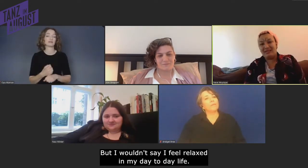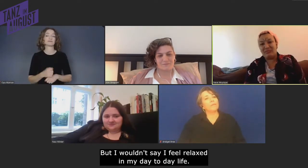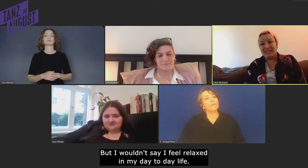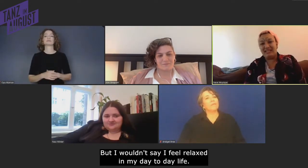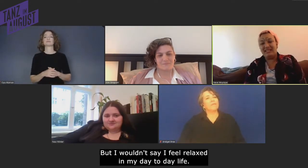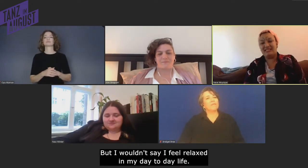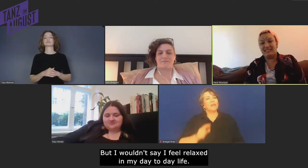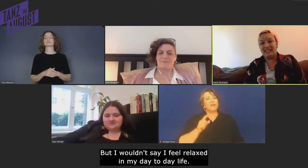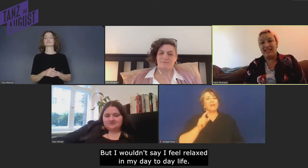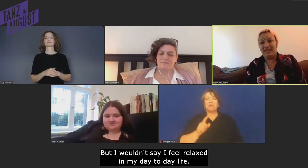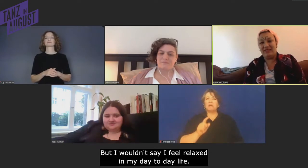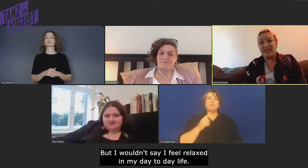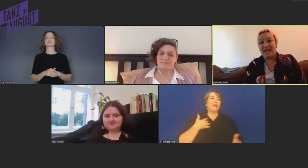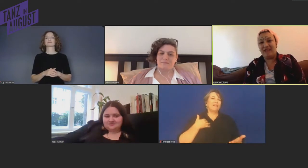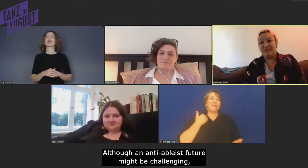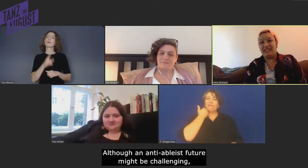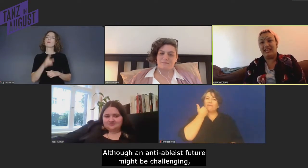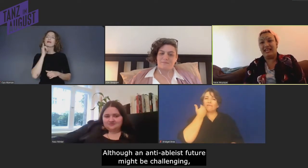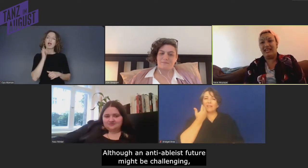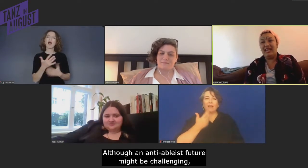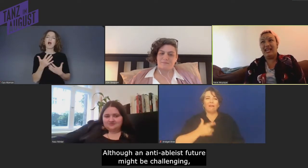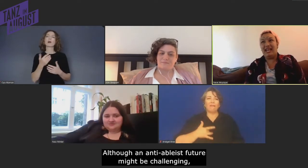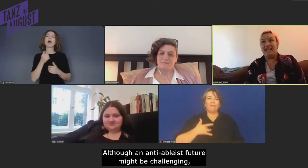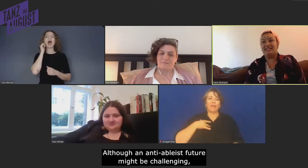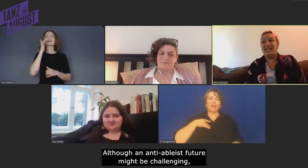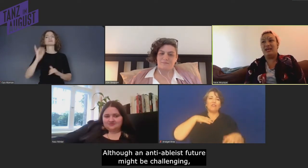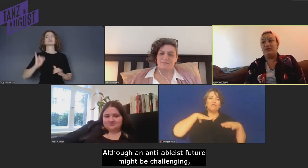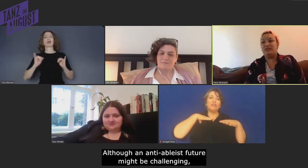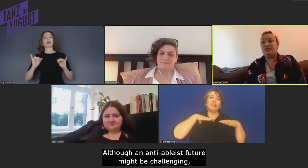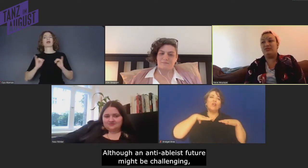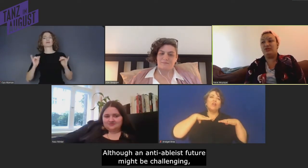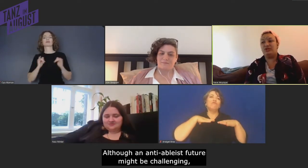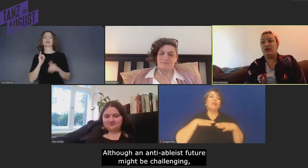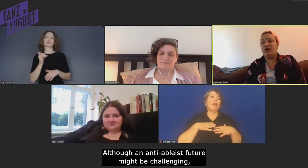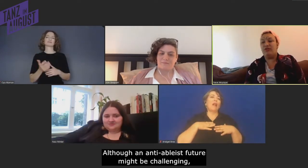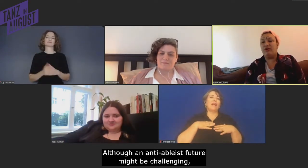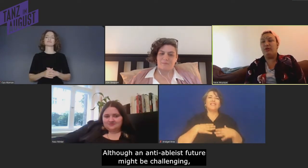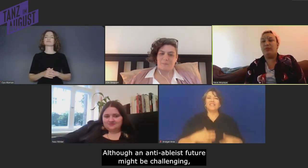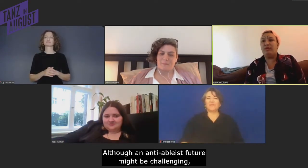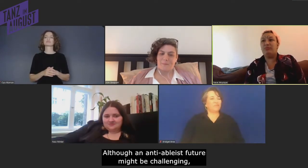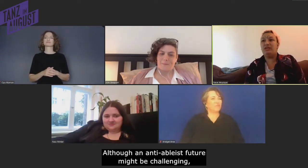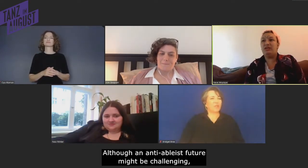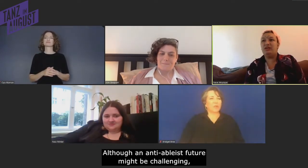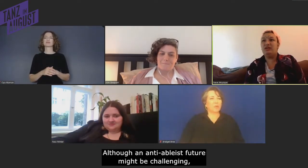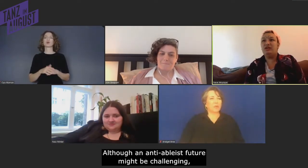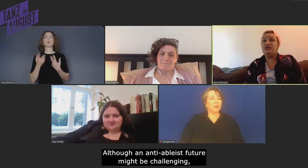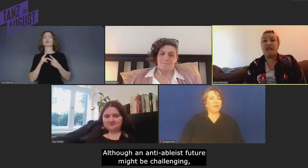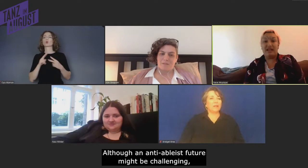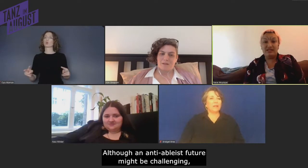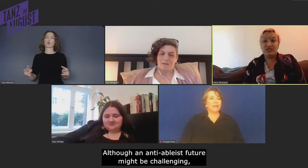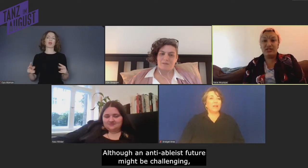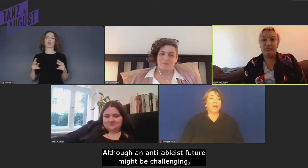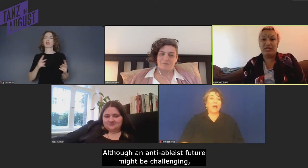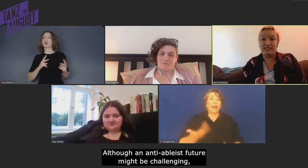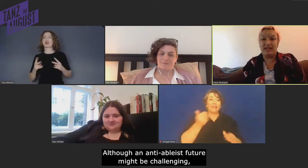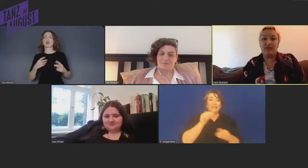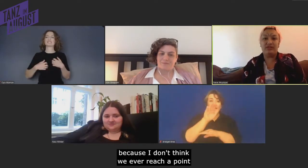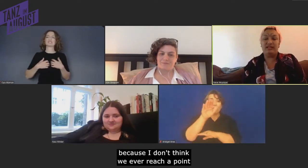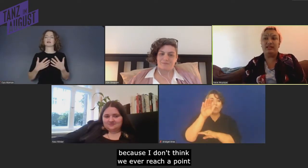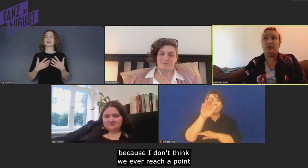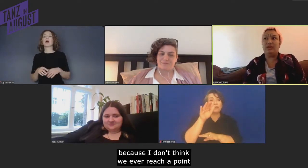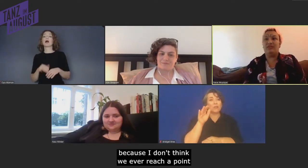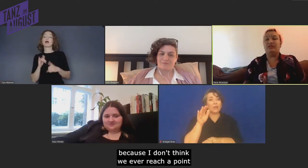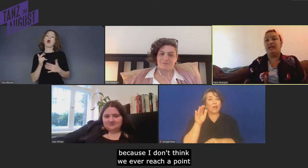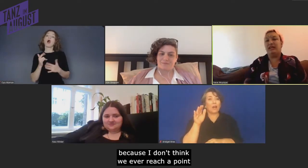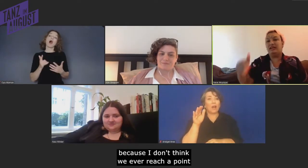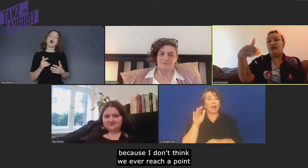in my day-to-day life. And I feel like an anti-ableist future, although it might be challenging, because I don't think that